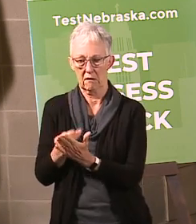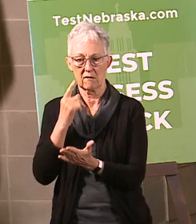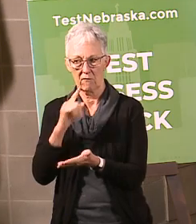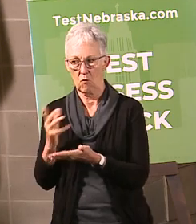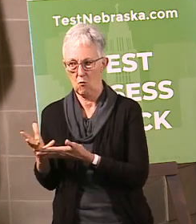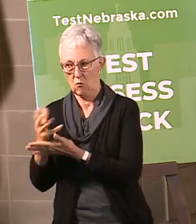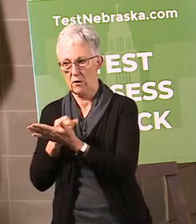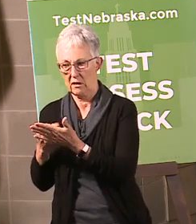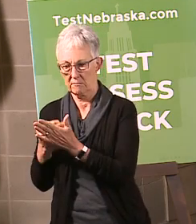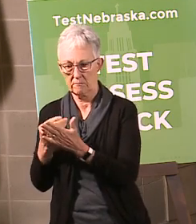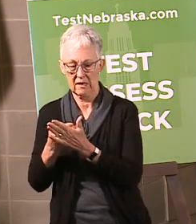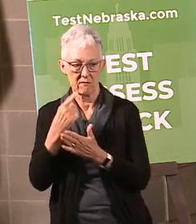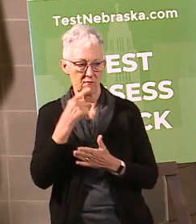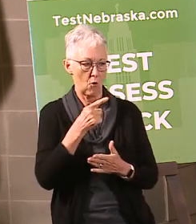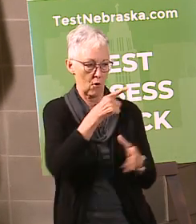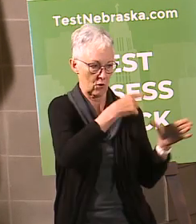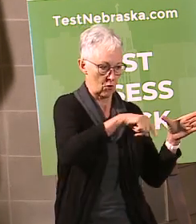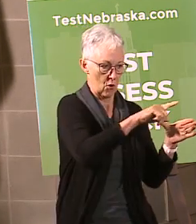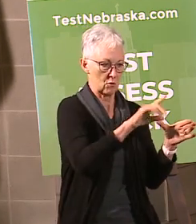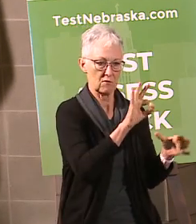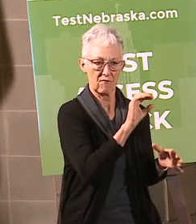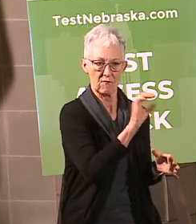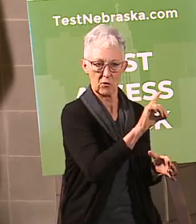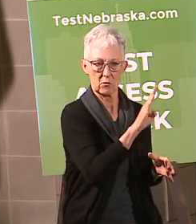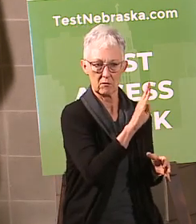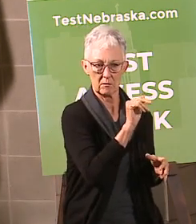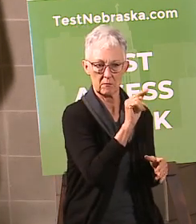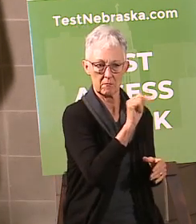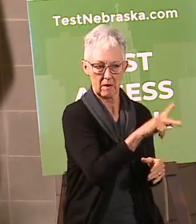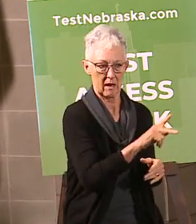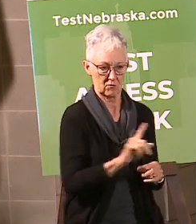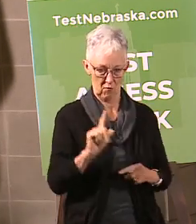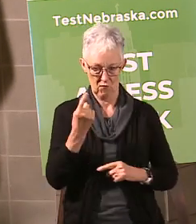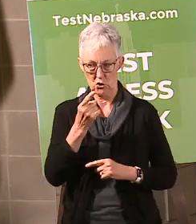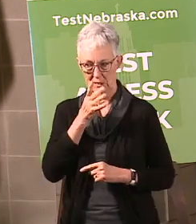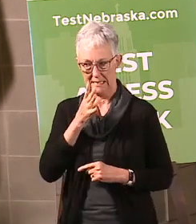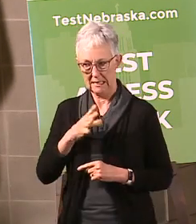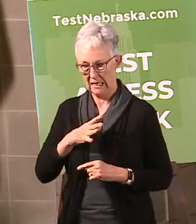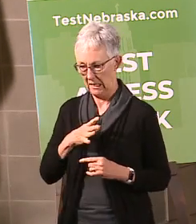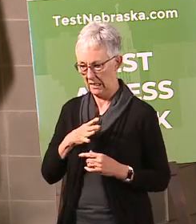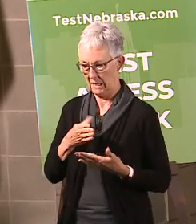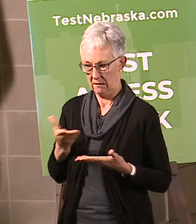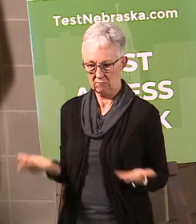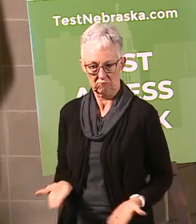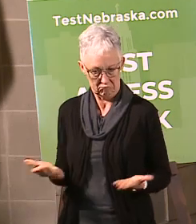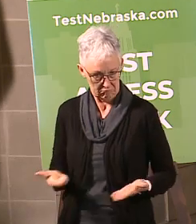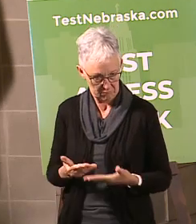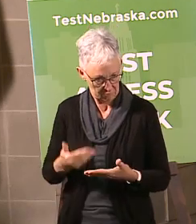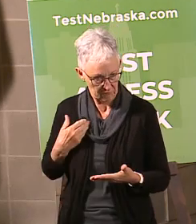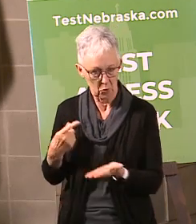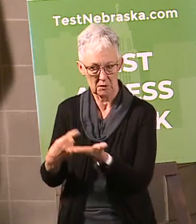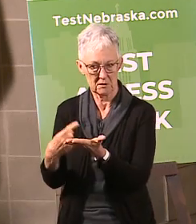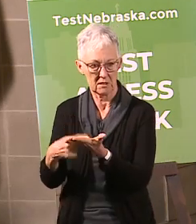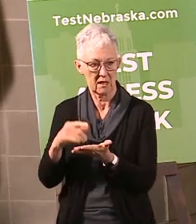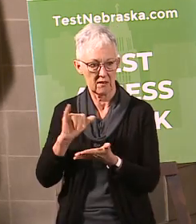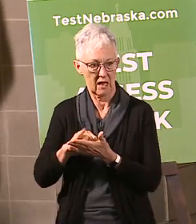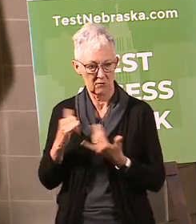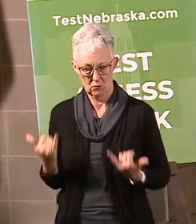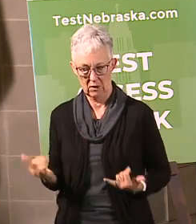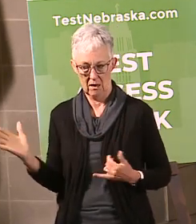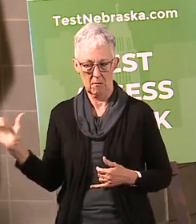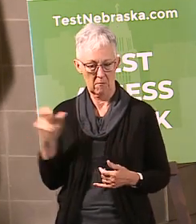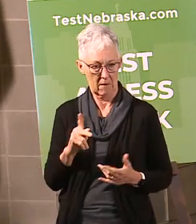So the First Lady has been here before to be able to talk about that, and so we're bringing her back again to talk about that a little bit more.